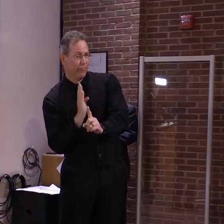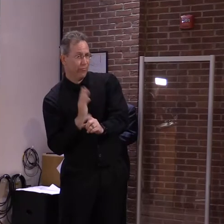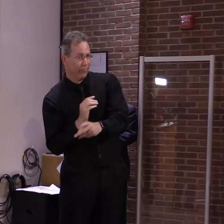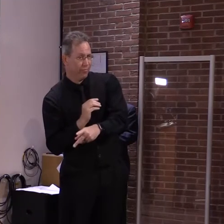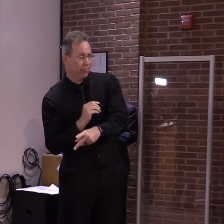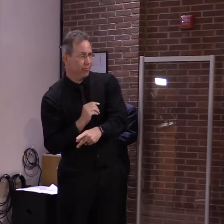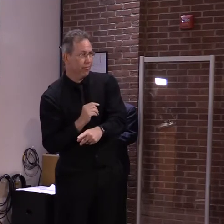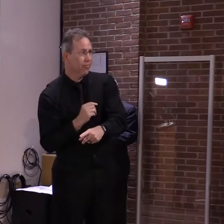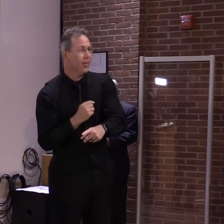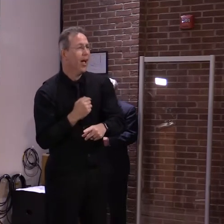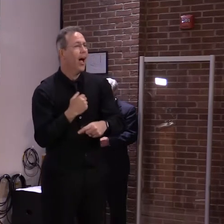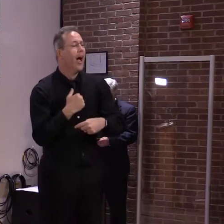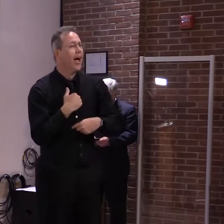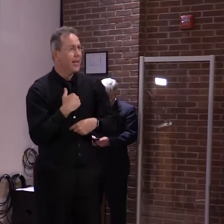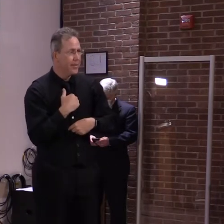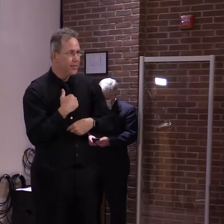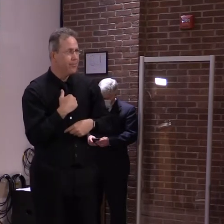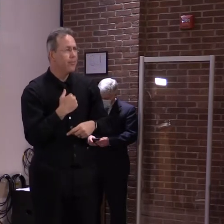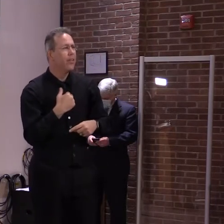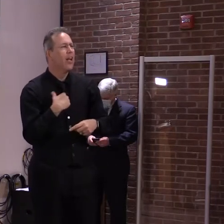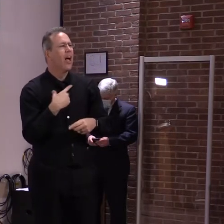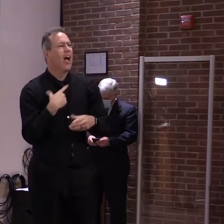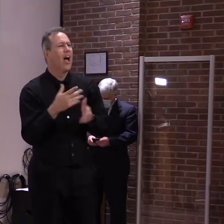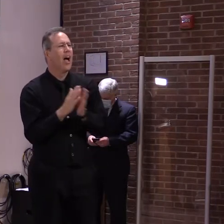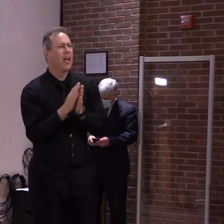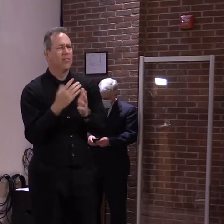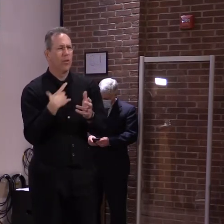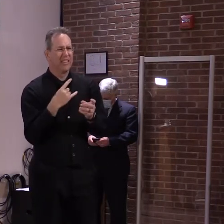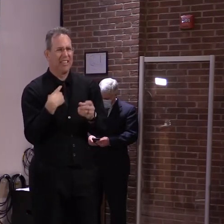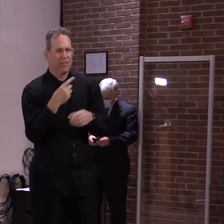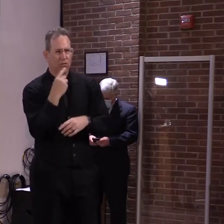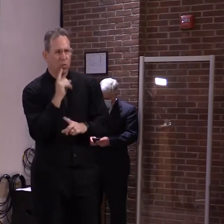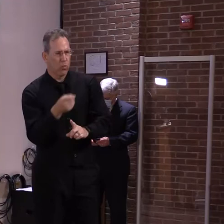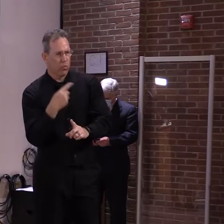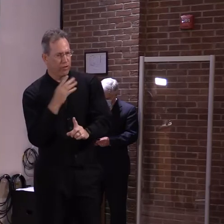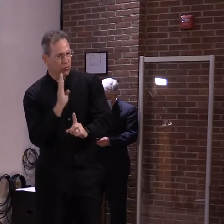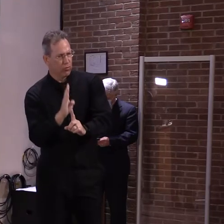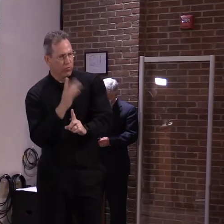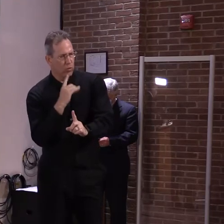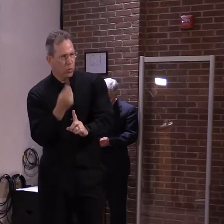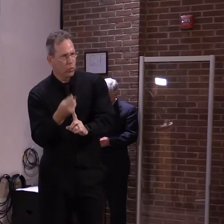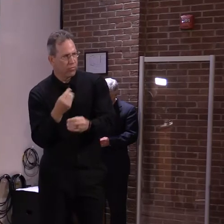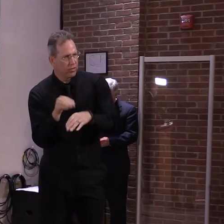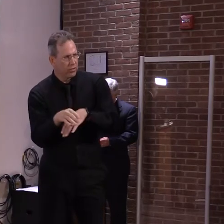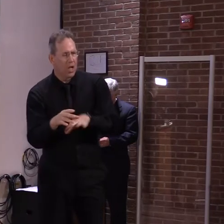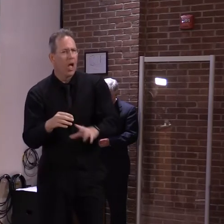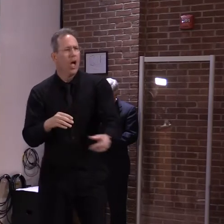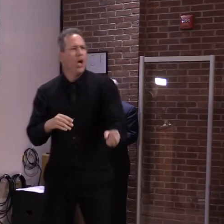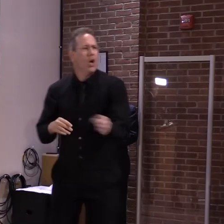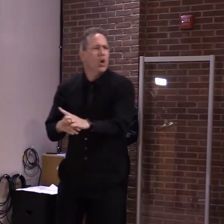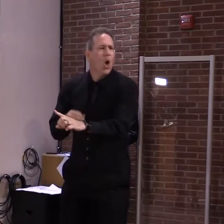follow that path. Well, it's a pretty simple question. Do you not know it?